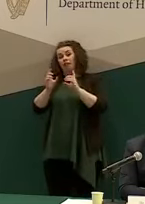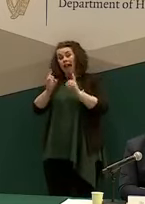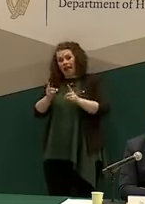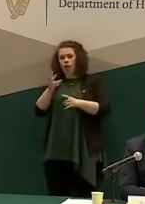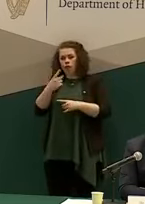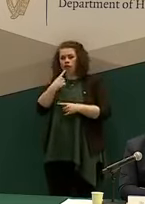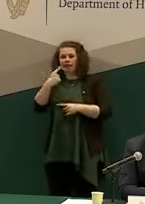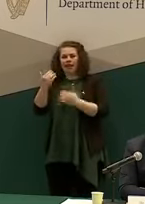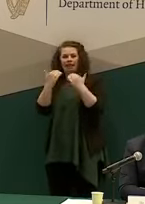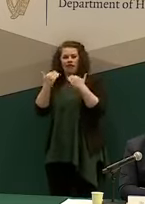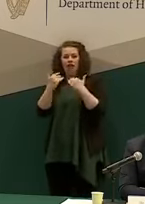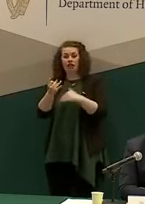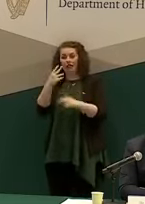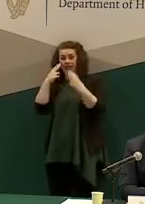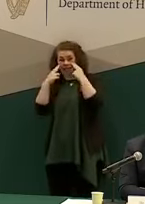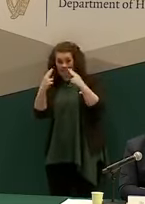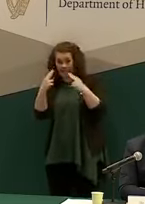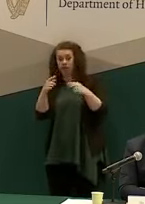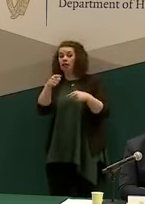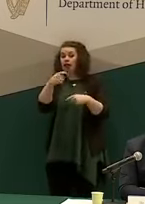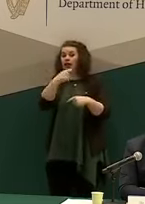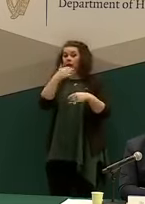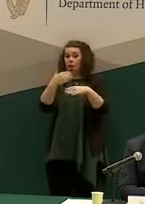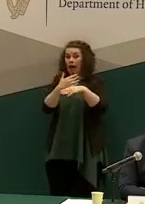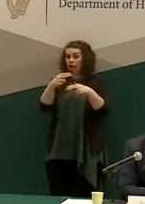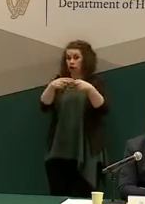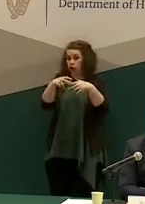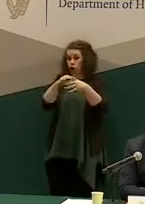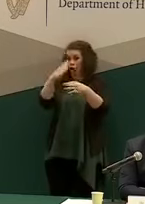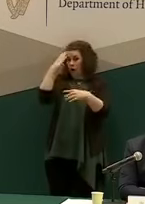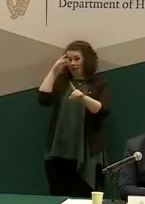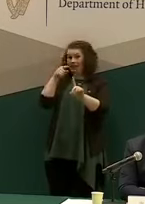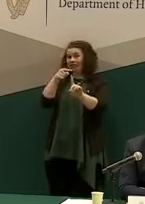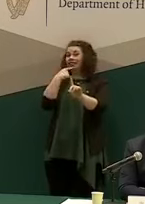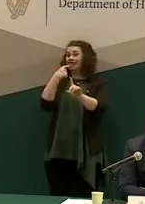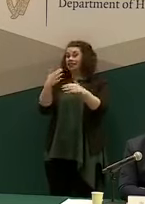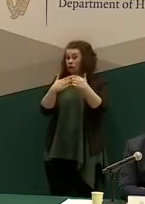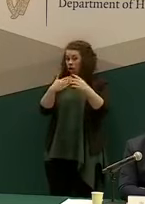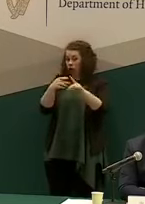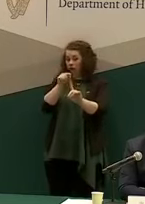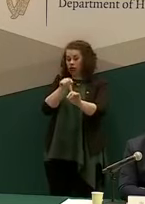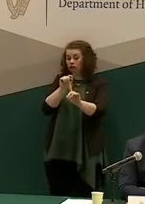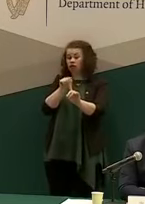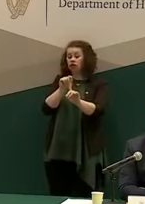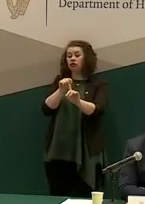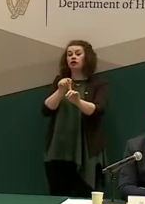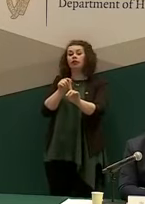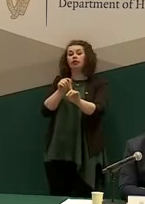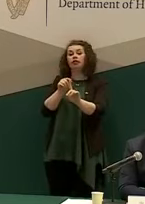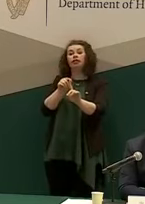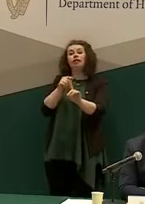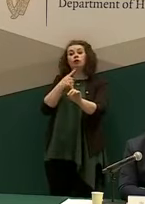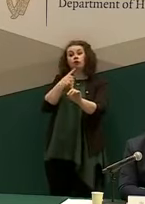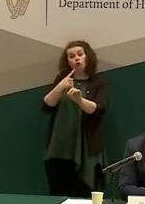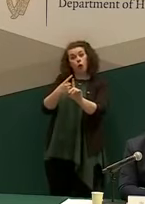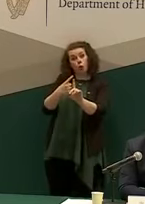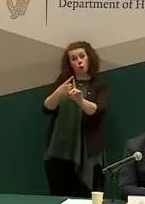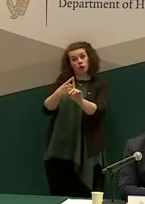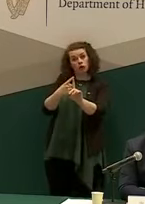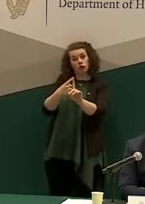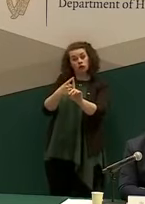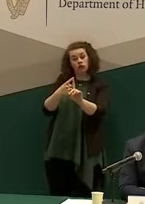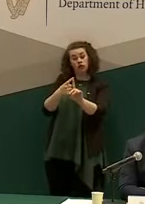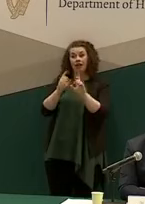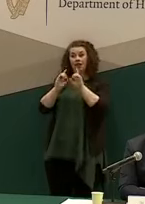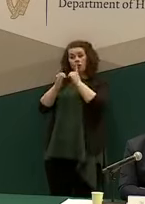necessary. And according to Nursing Home Ireland, they told me that that they were informed, that nursing homes were informed that the